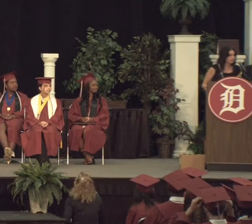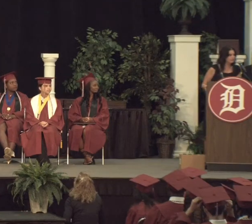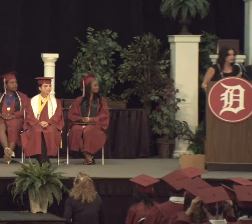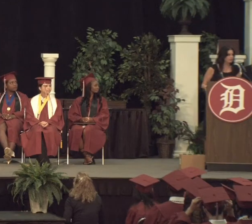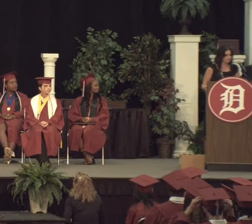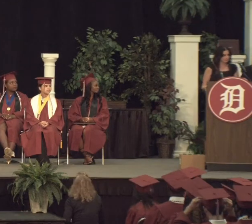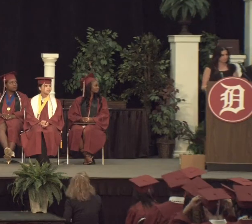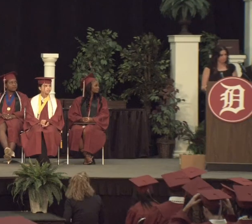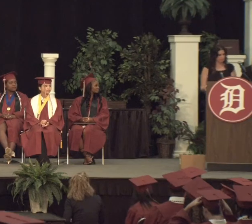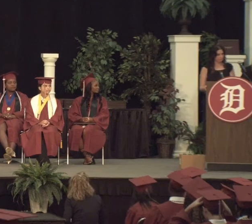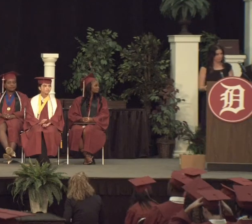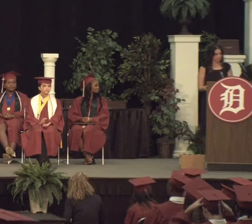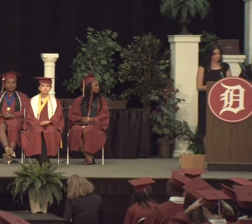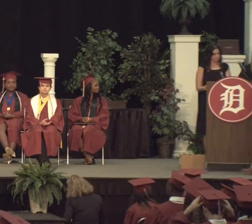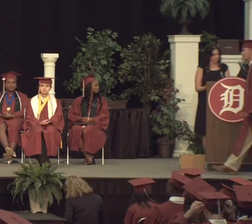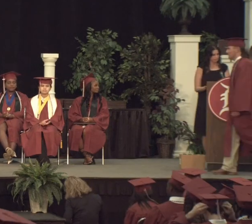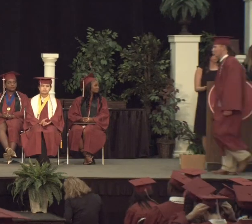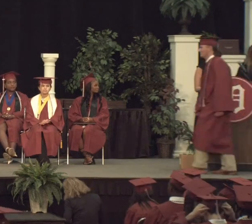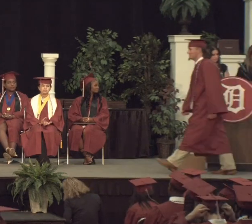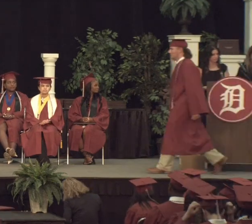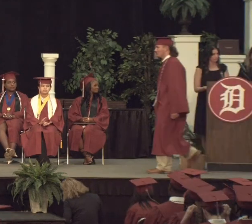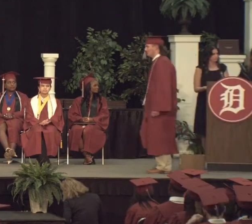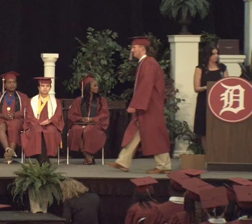Luke Ferguson.